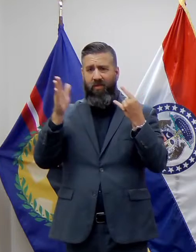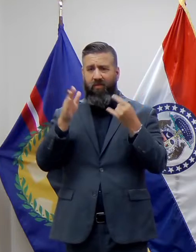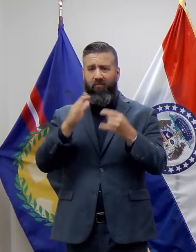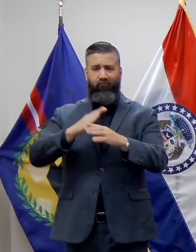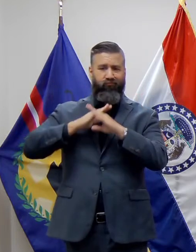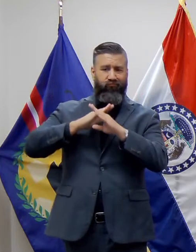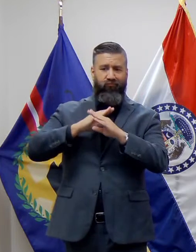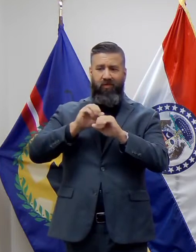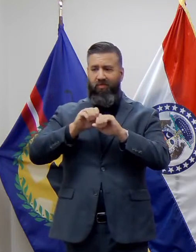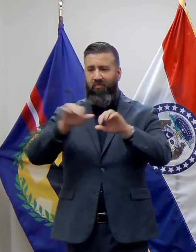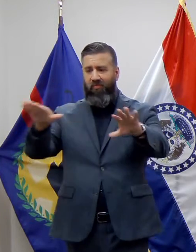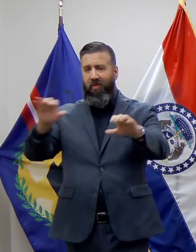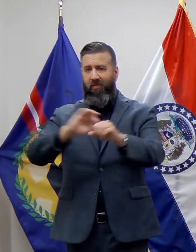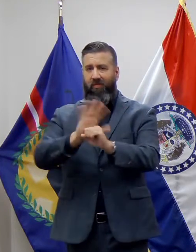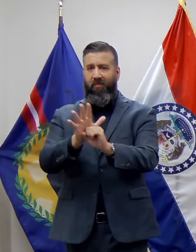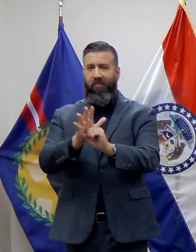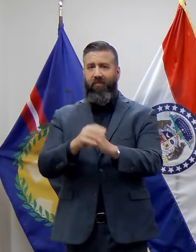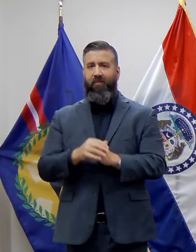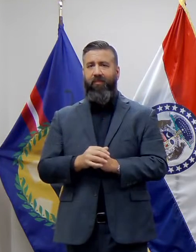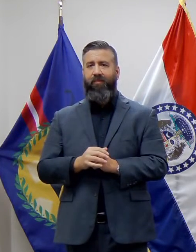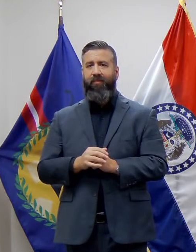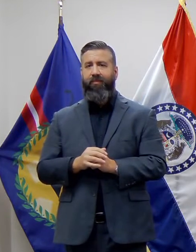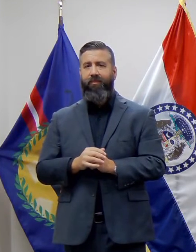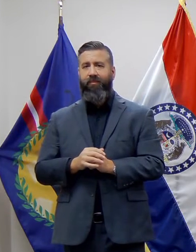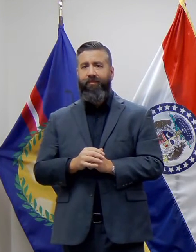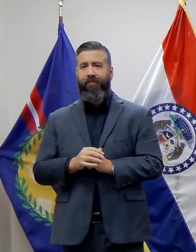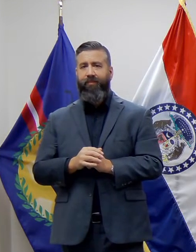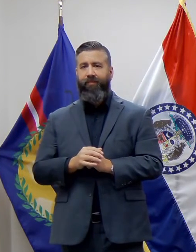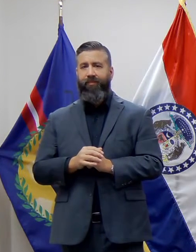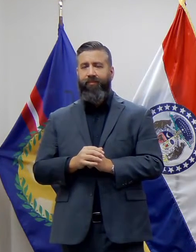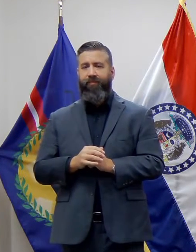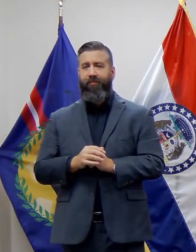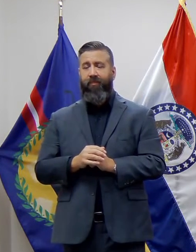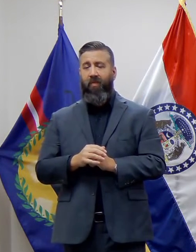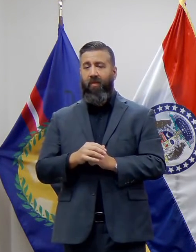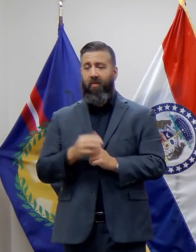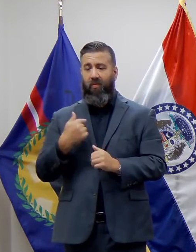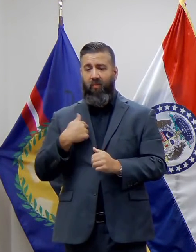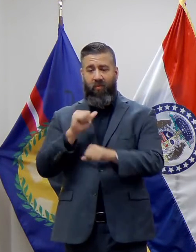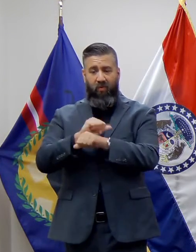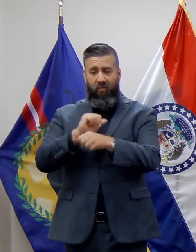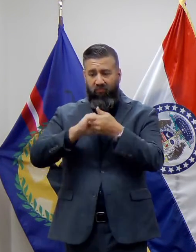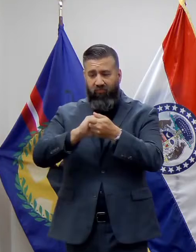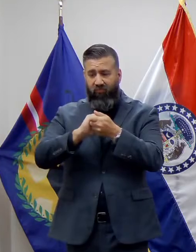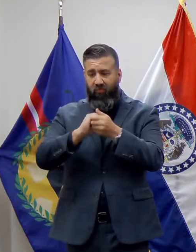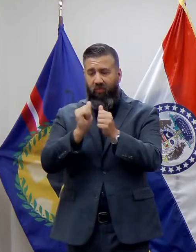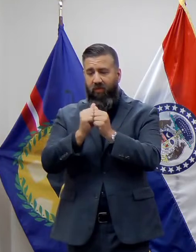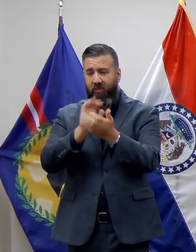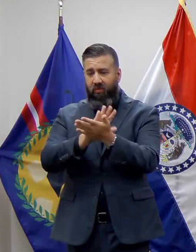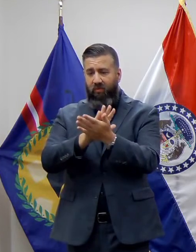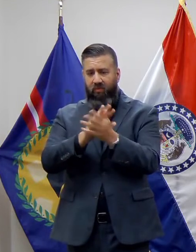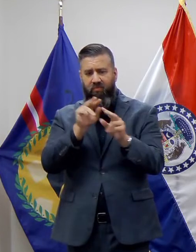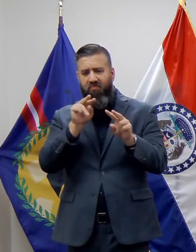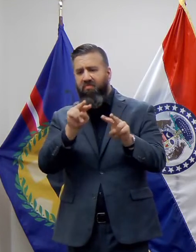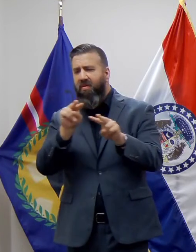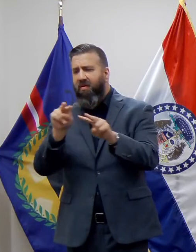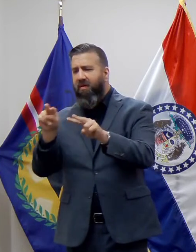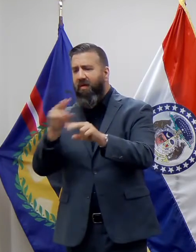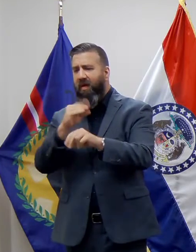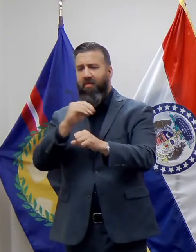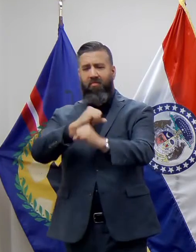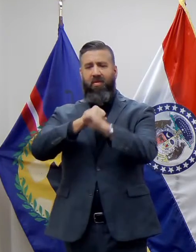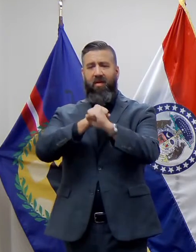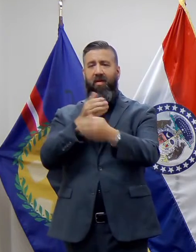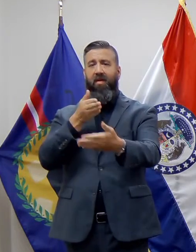and every staff member to mask up in schools regardless of the rules. We work very closely with our schools to monitor and protect